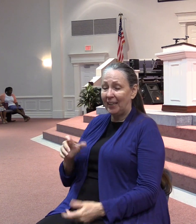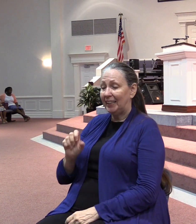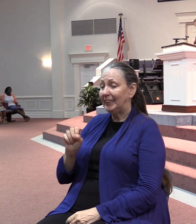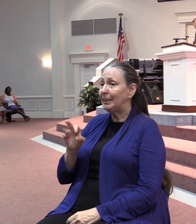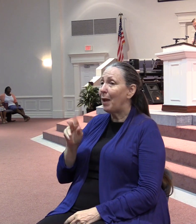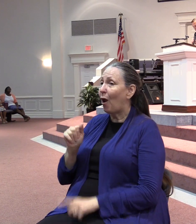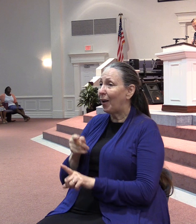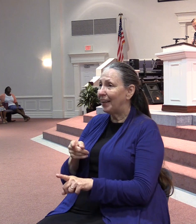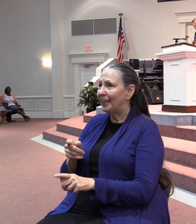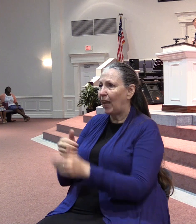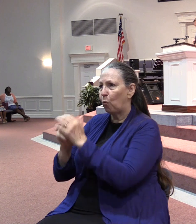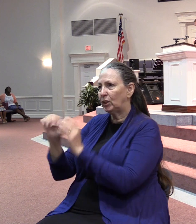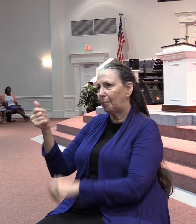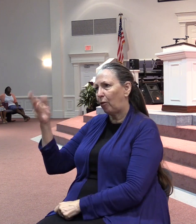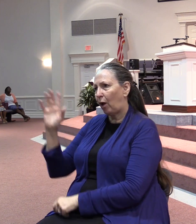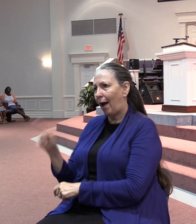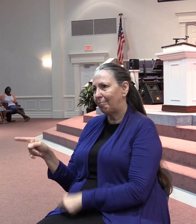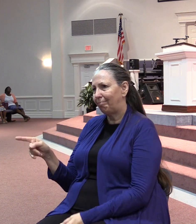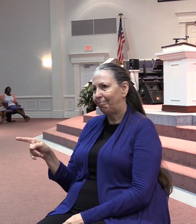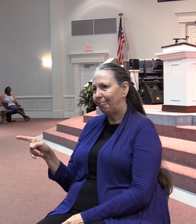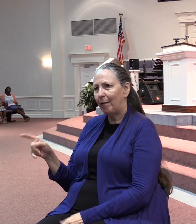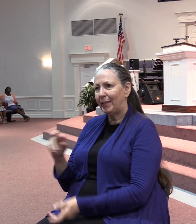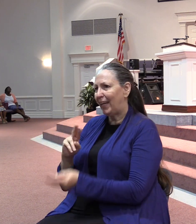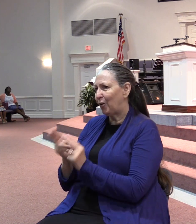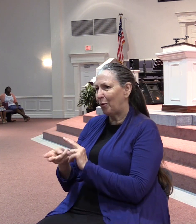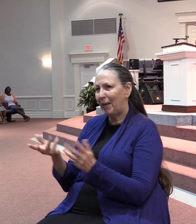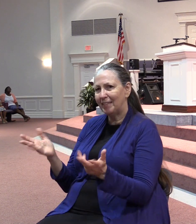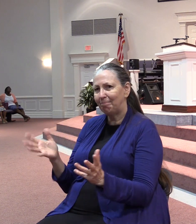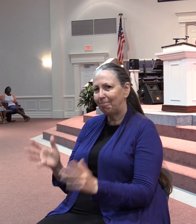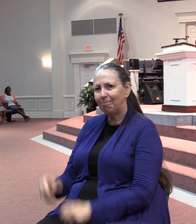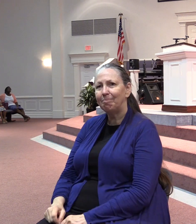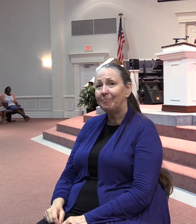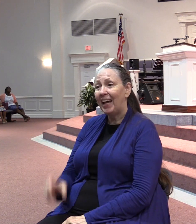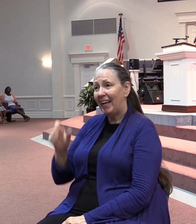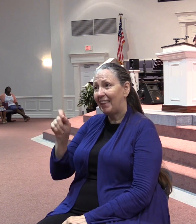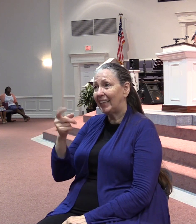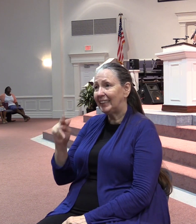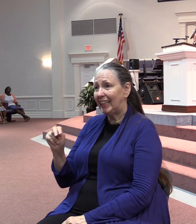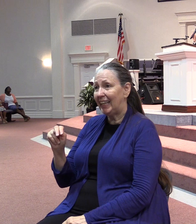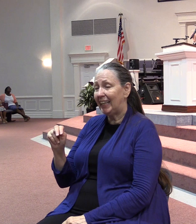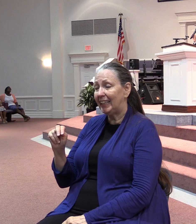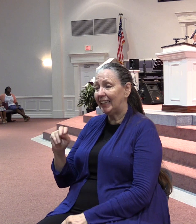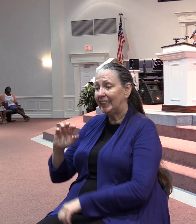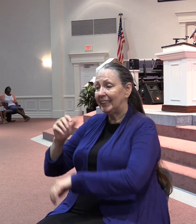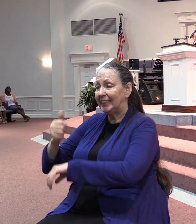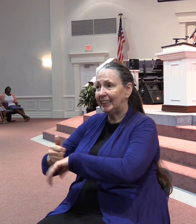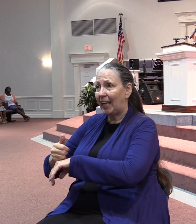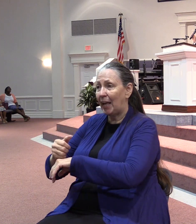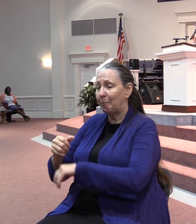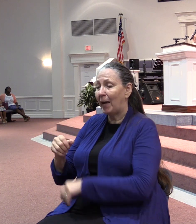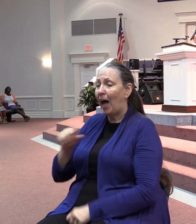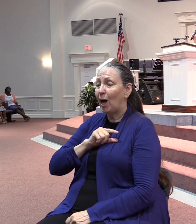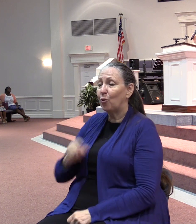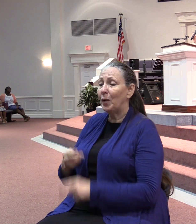that they worshipped other gods. But because they didn't repent, then that sin introduced a stronghold named